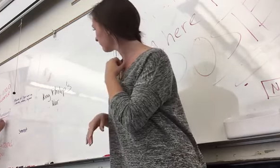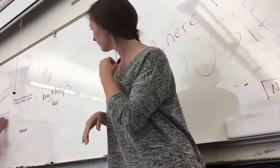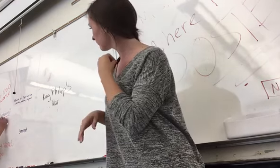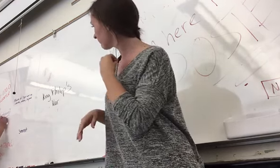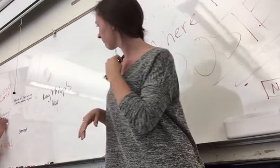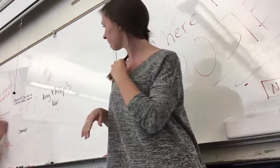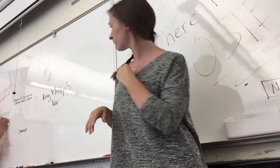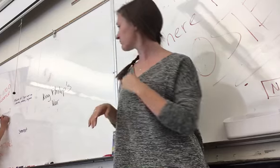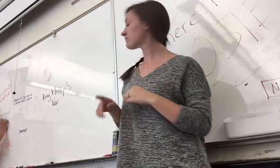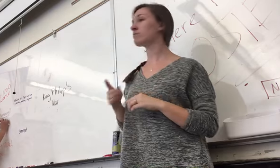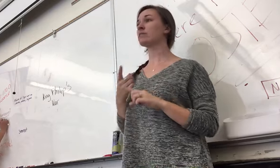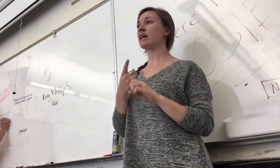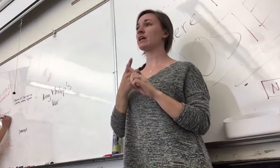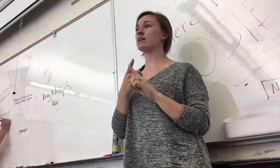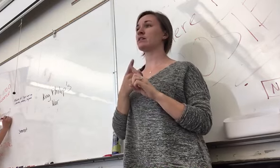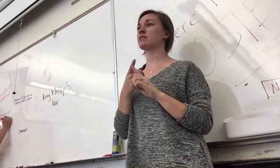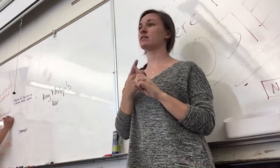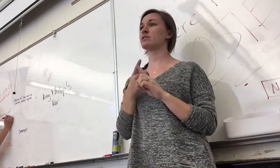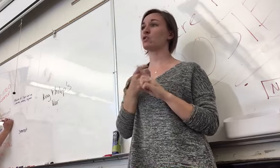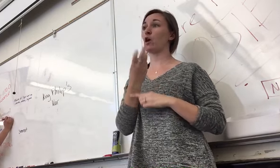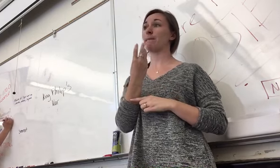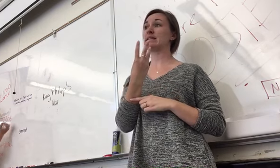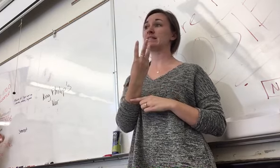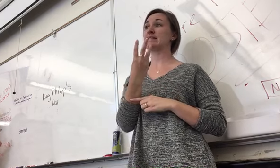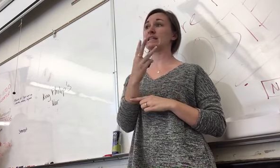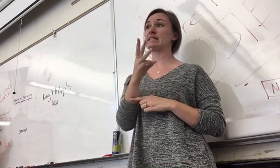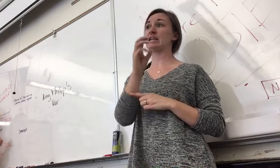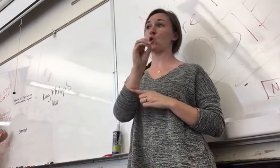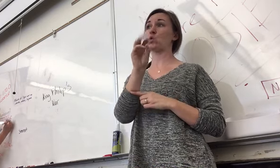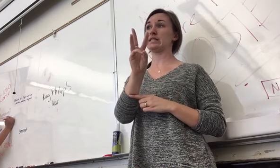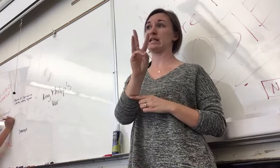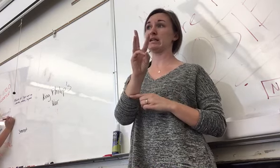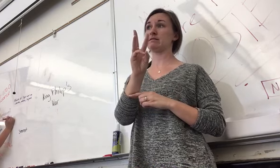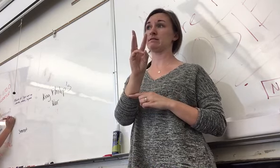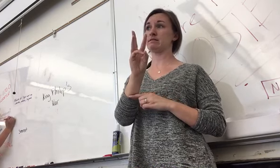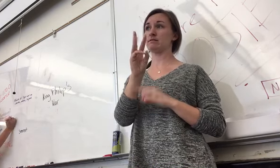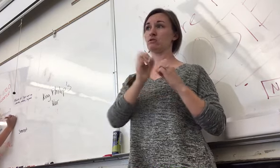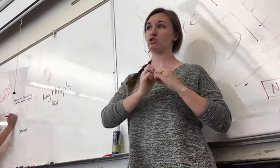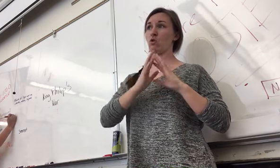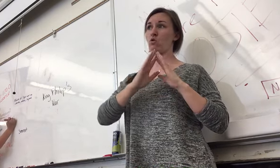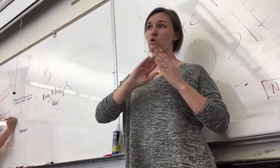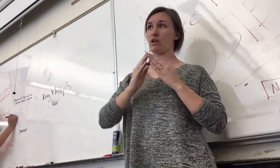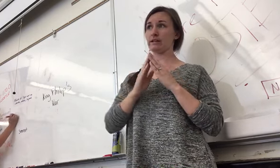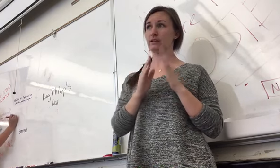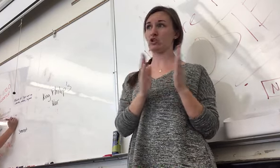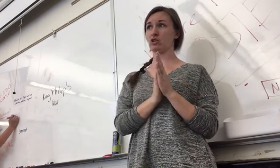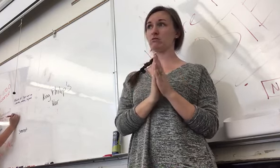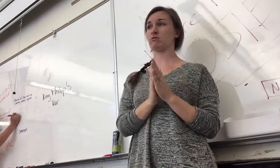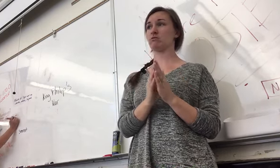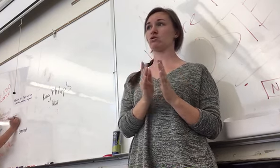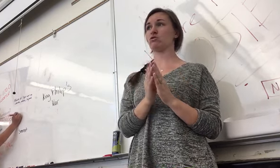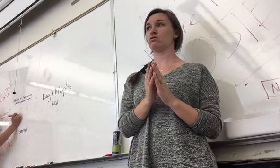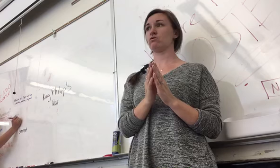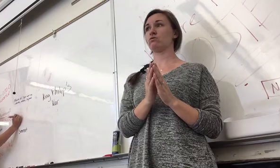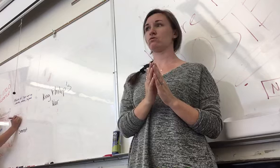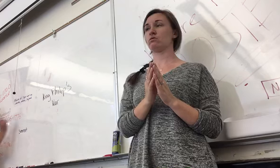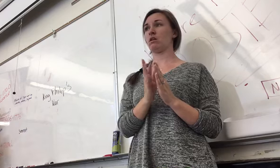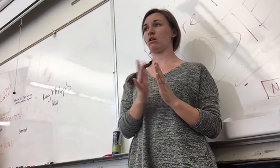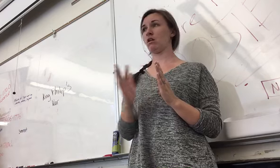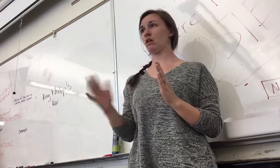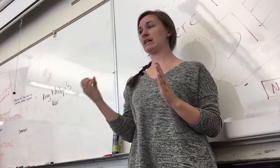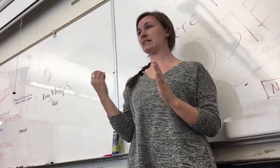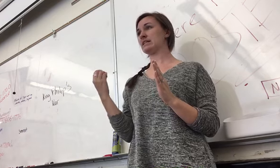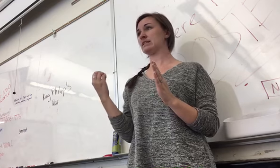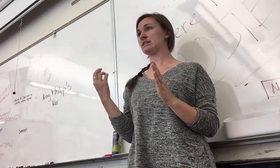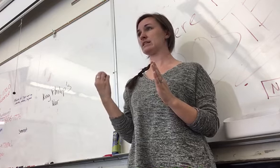It is from 1606, which is colonization, to 1776, because we're too busy